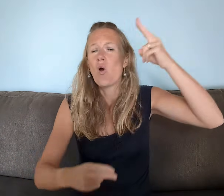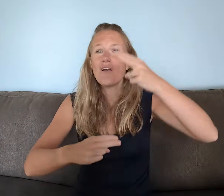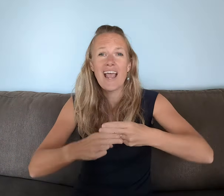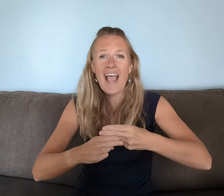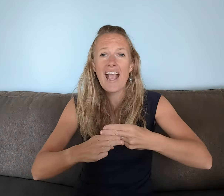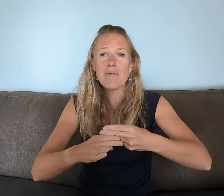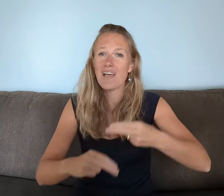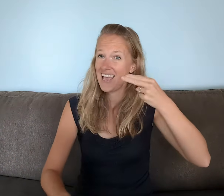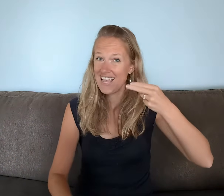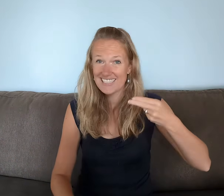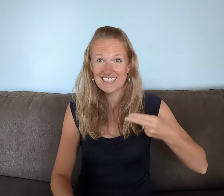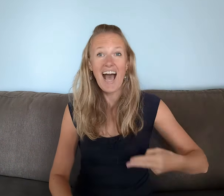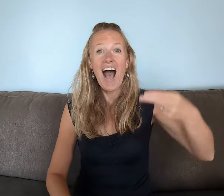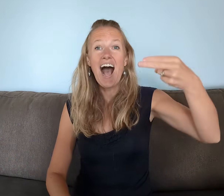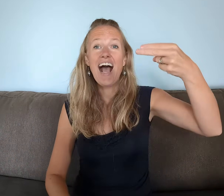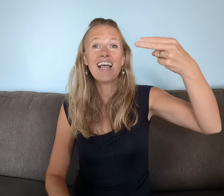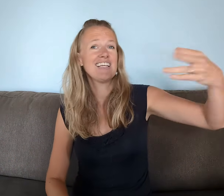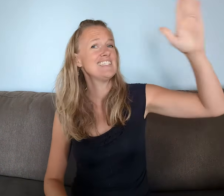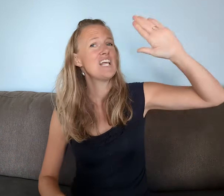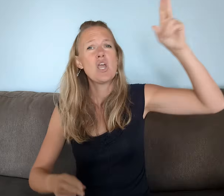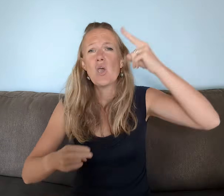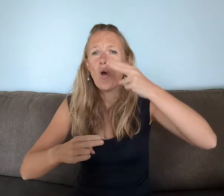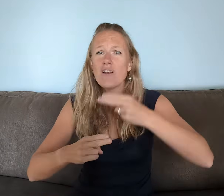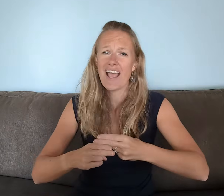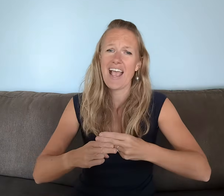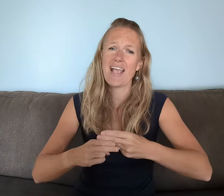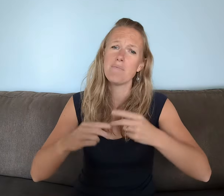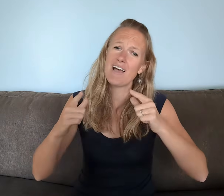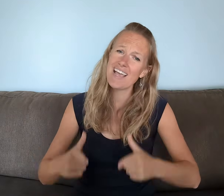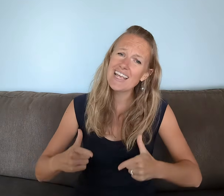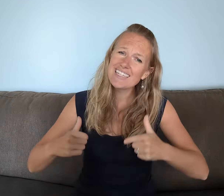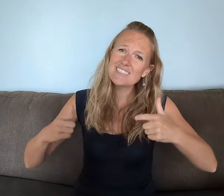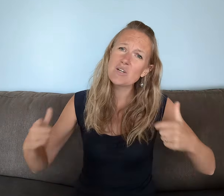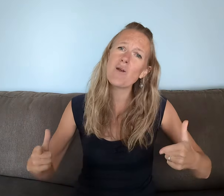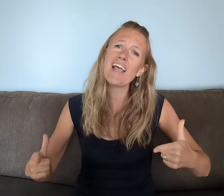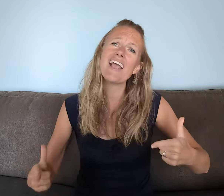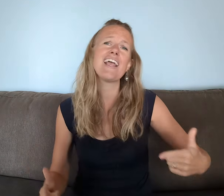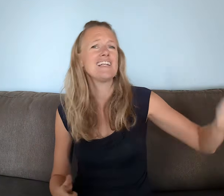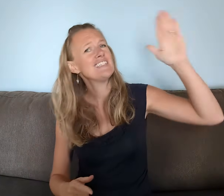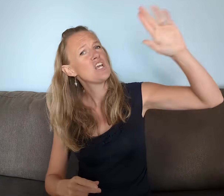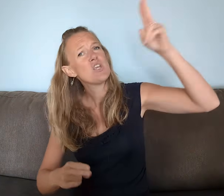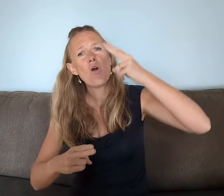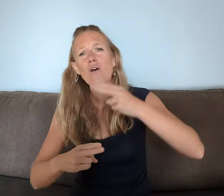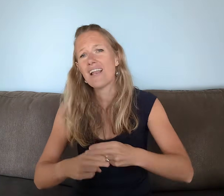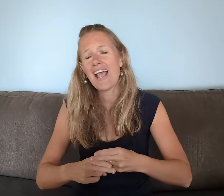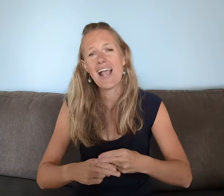Your name is the highest, your name is the greatest, your